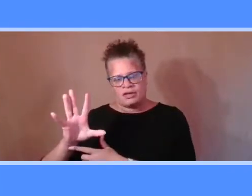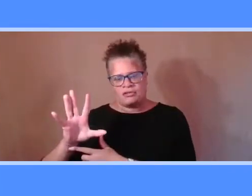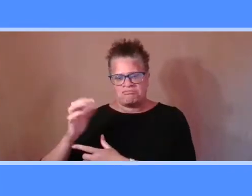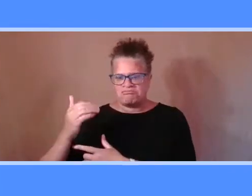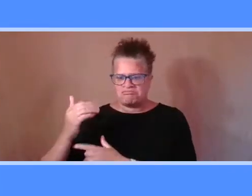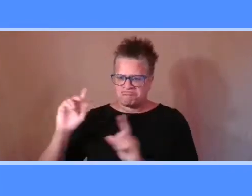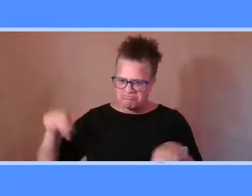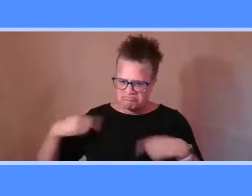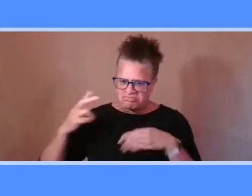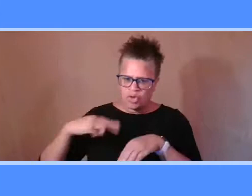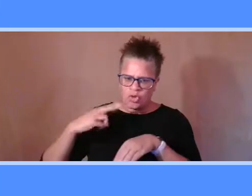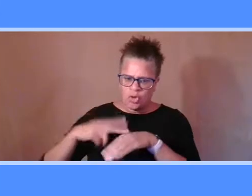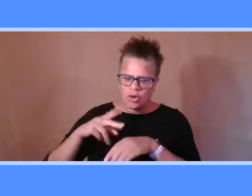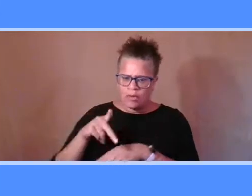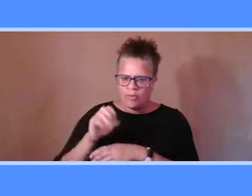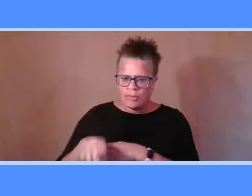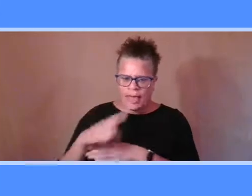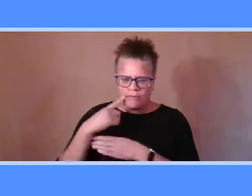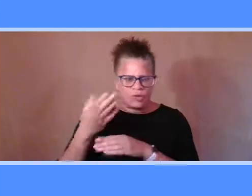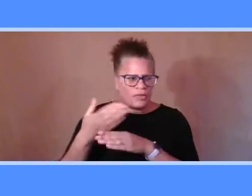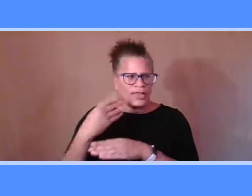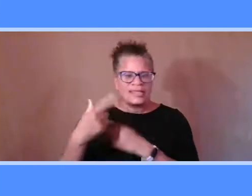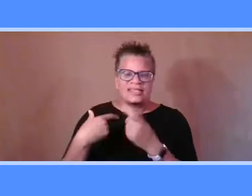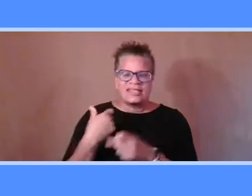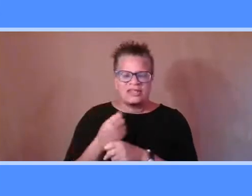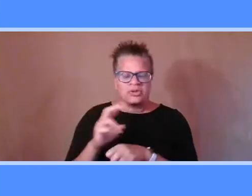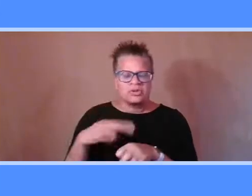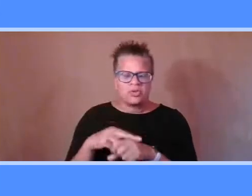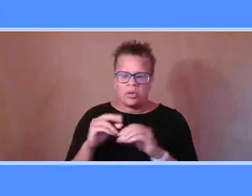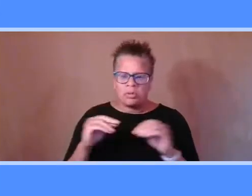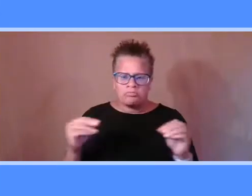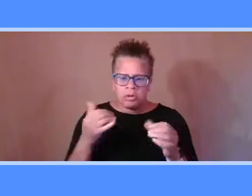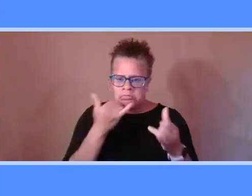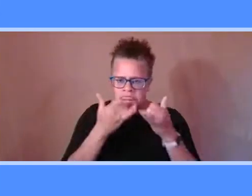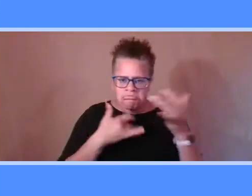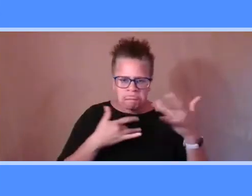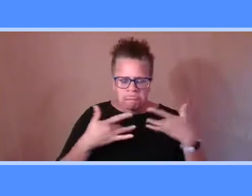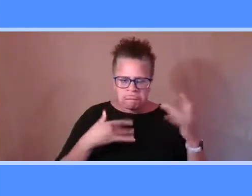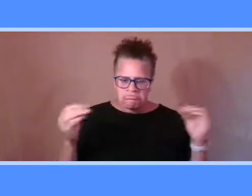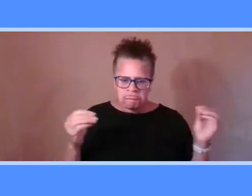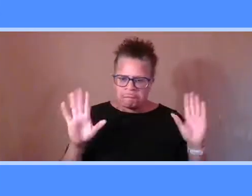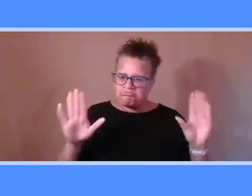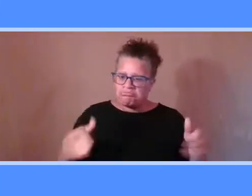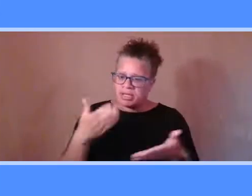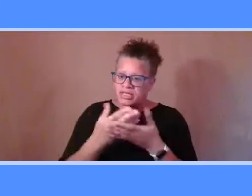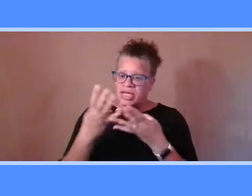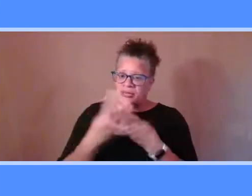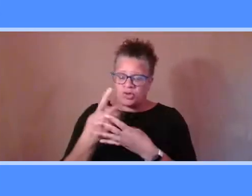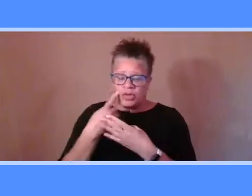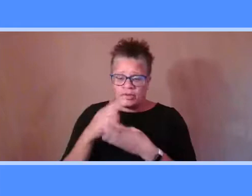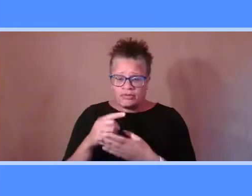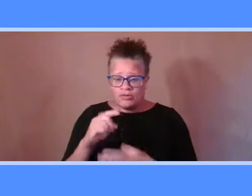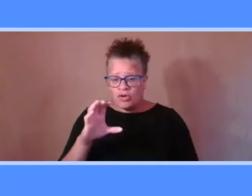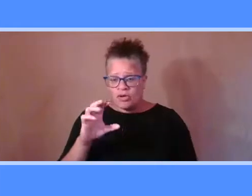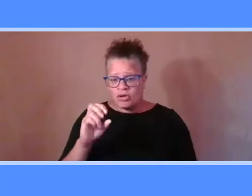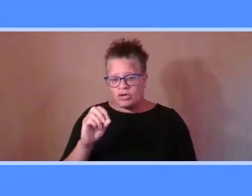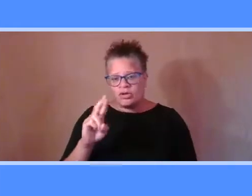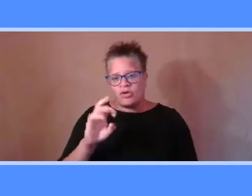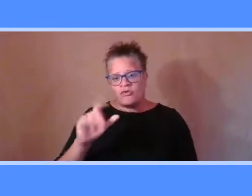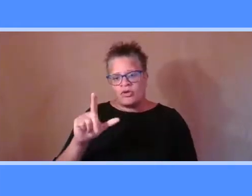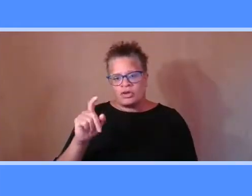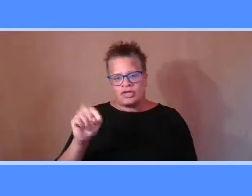normal pap smears for the past 10 years, you can actually stop getting screened for cervical cancer.